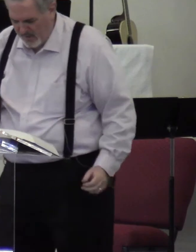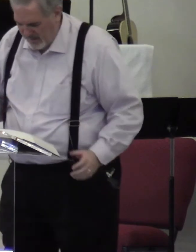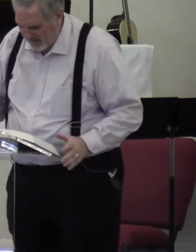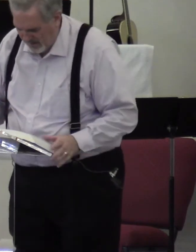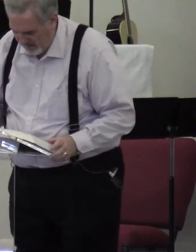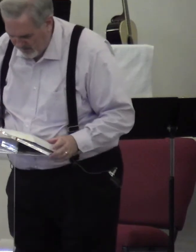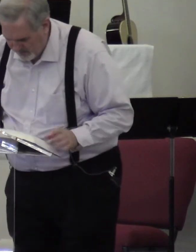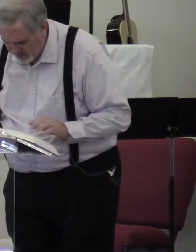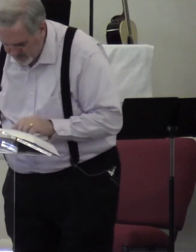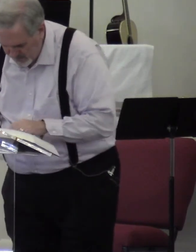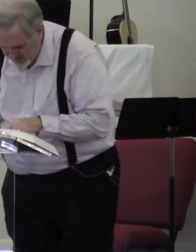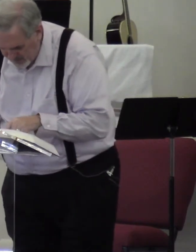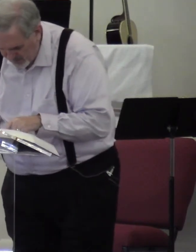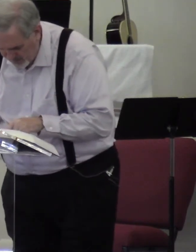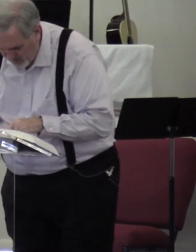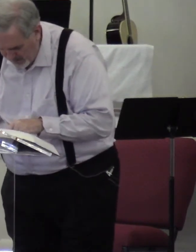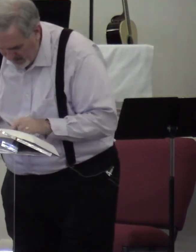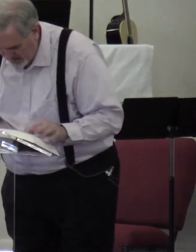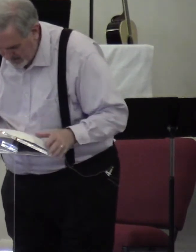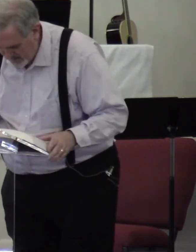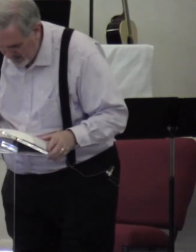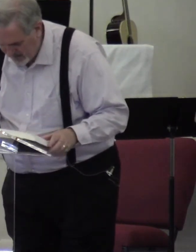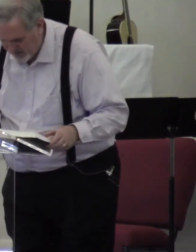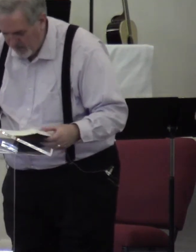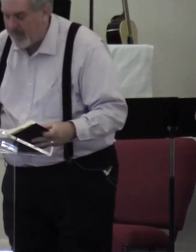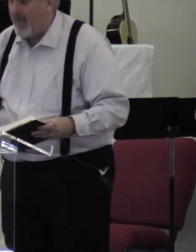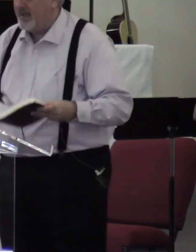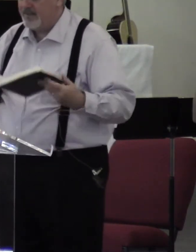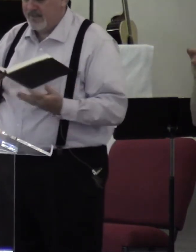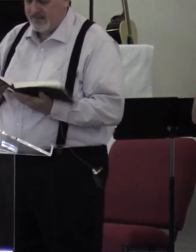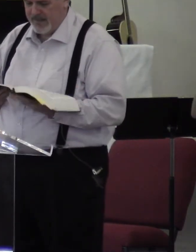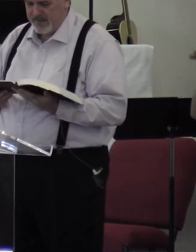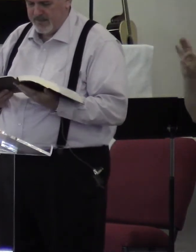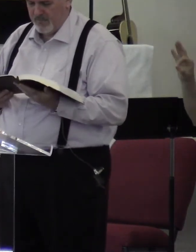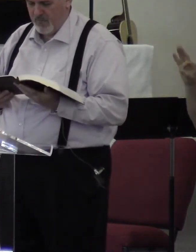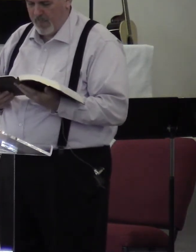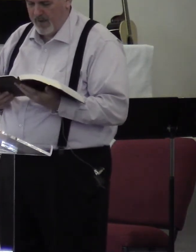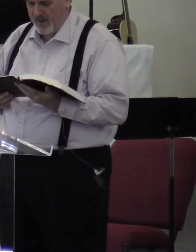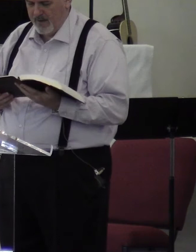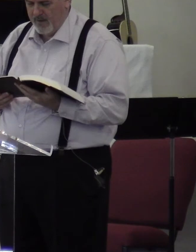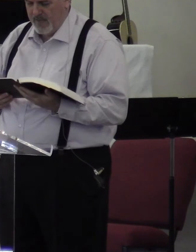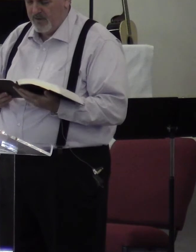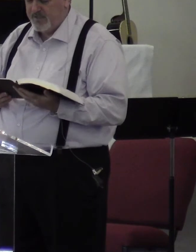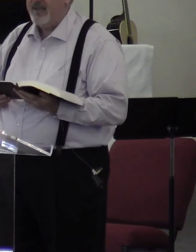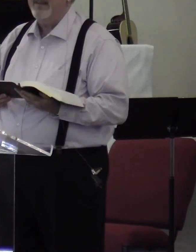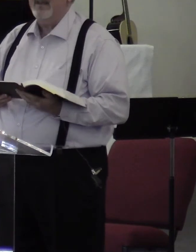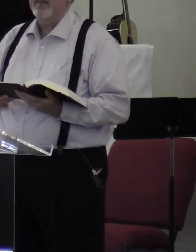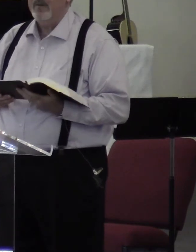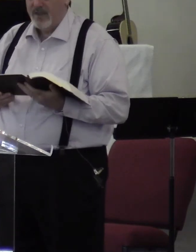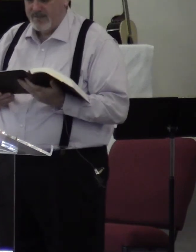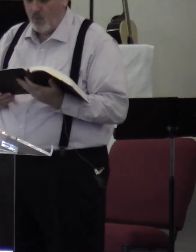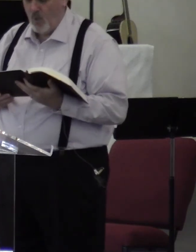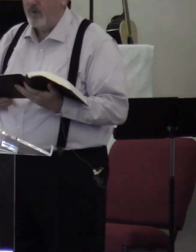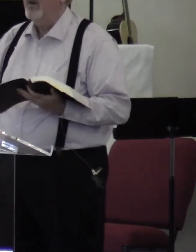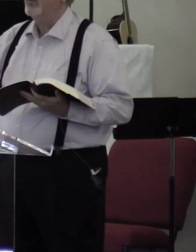2 verses 38 to 39, it says this. Peter said to them, they say, what must we